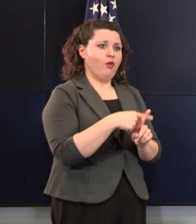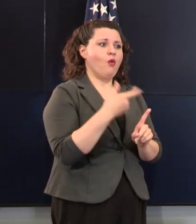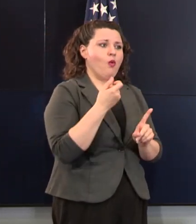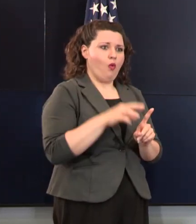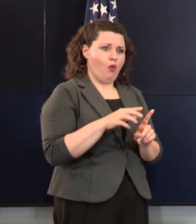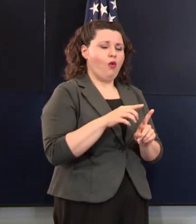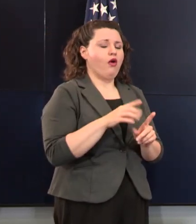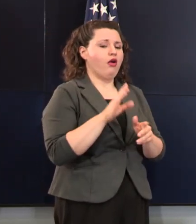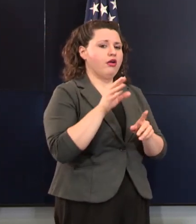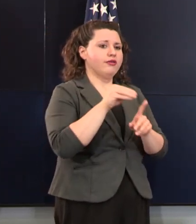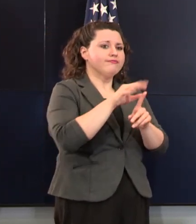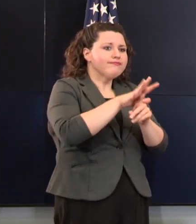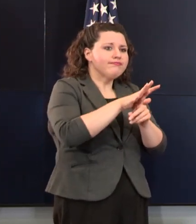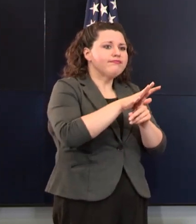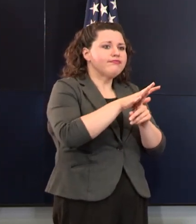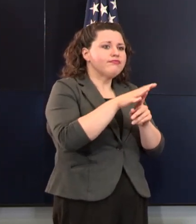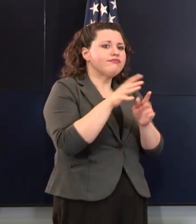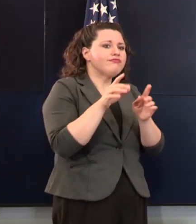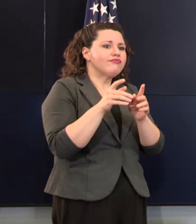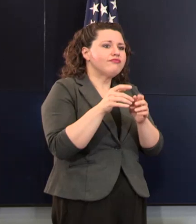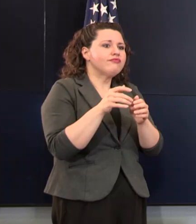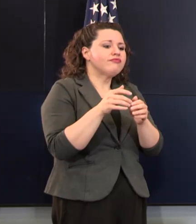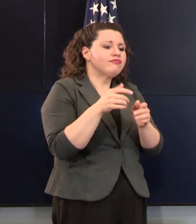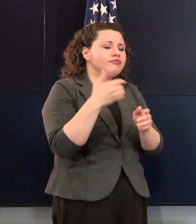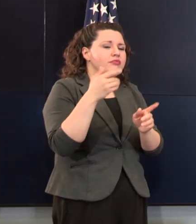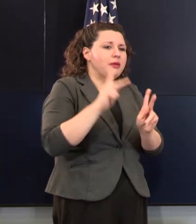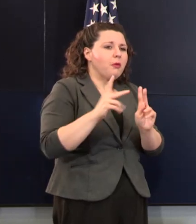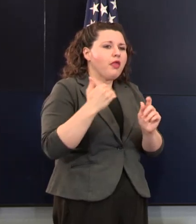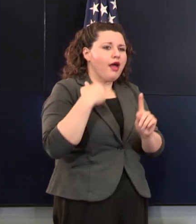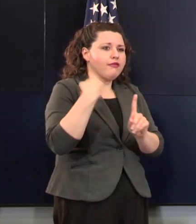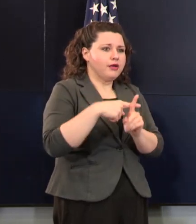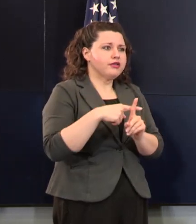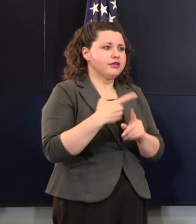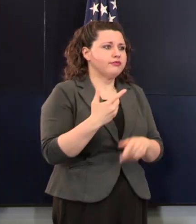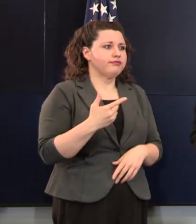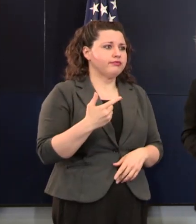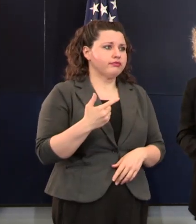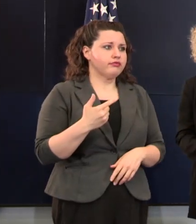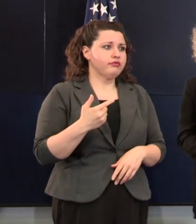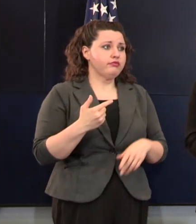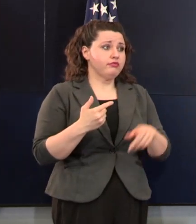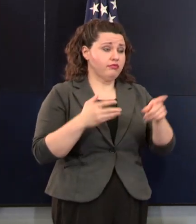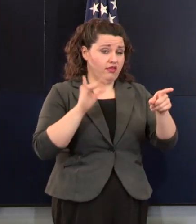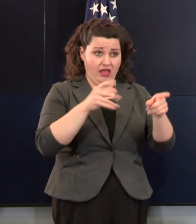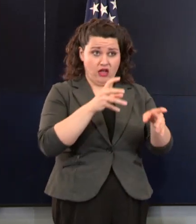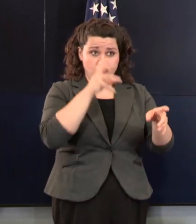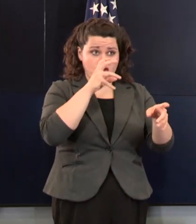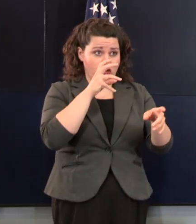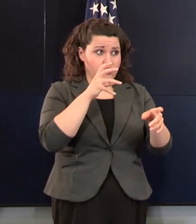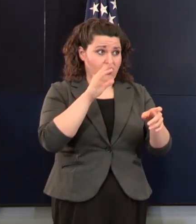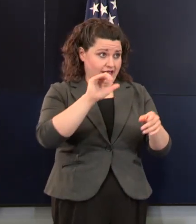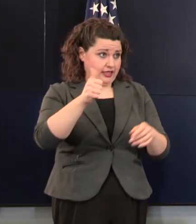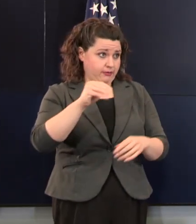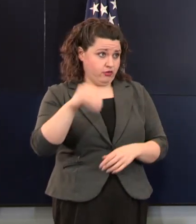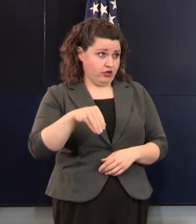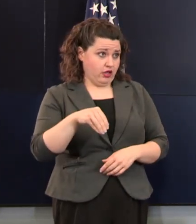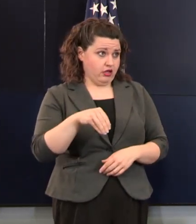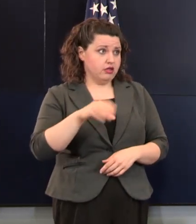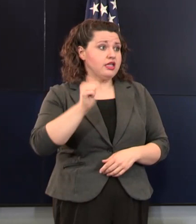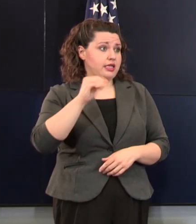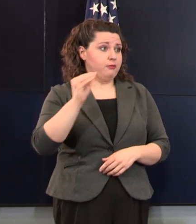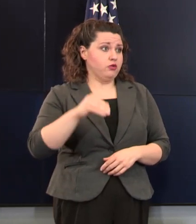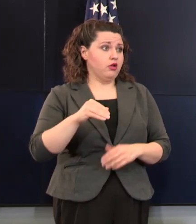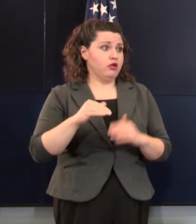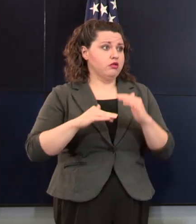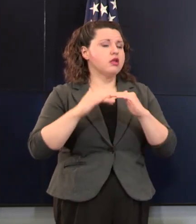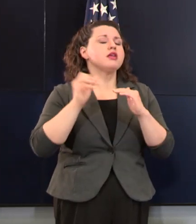has been in close contact with somebody who has identified to be positive for COVID. This is hard and fast. The 10% threshold. Yeah,